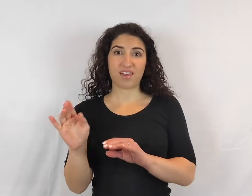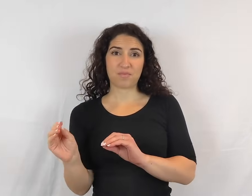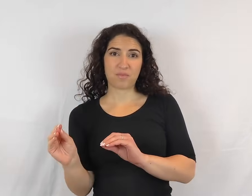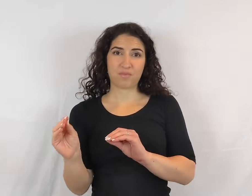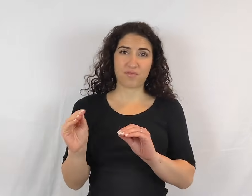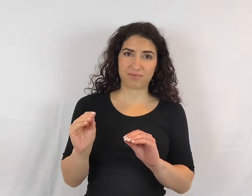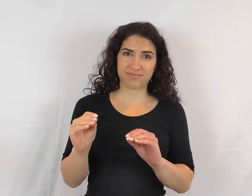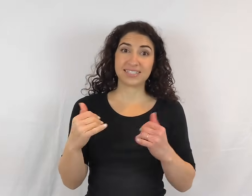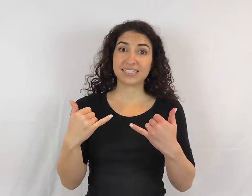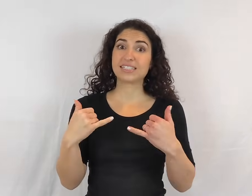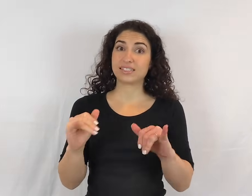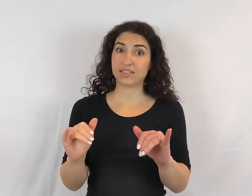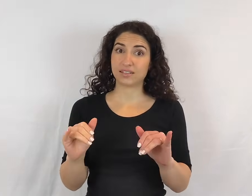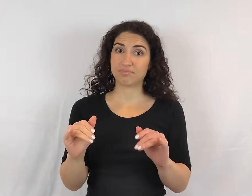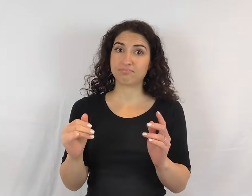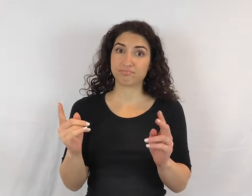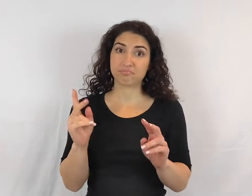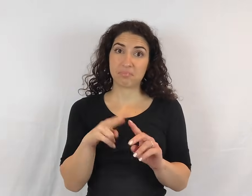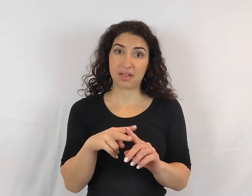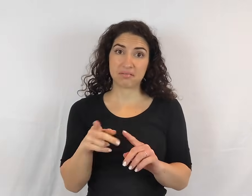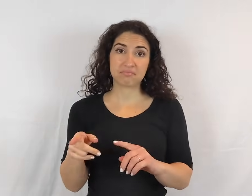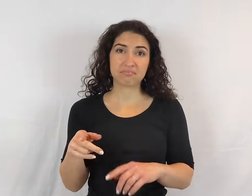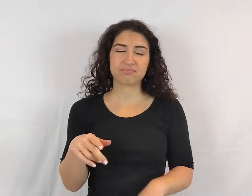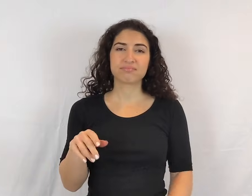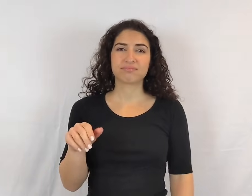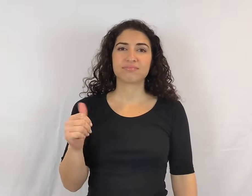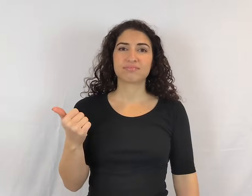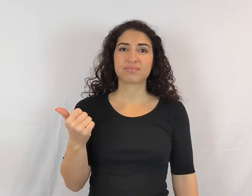So that movement still applies for this part.